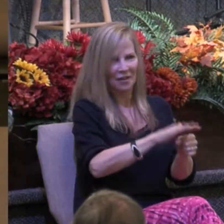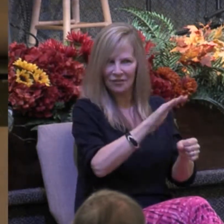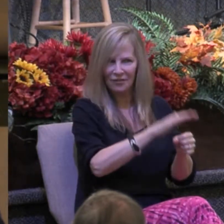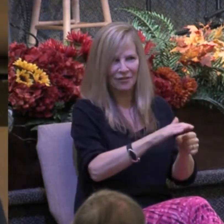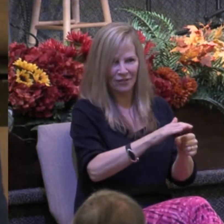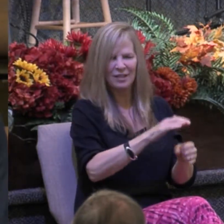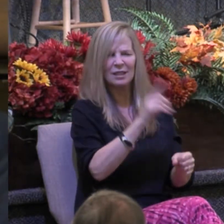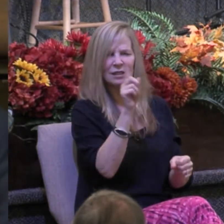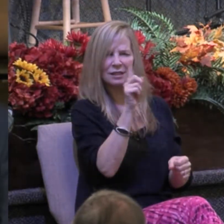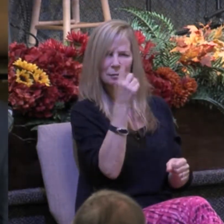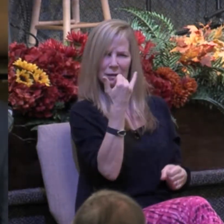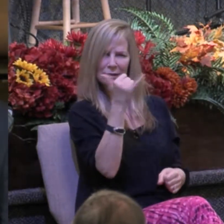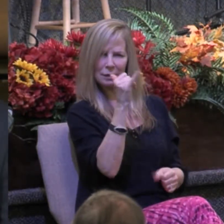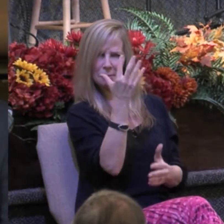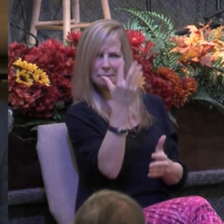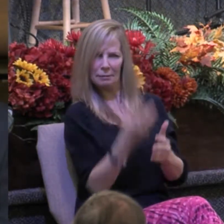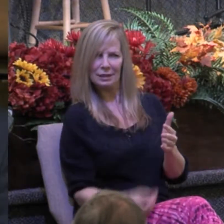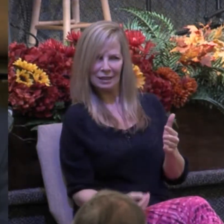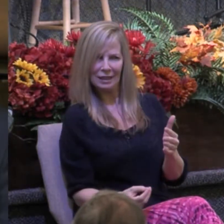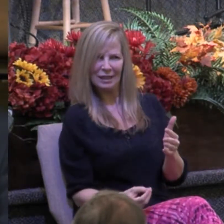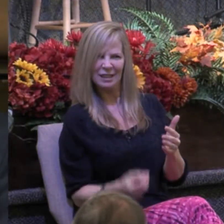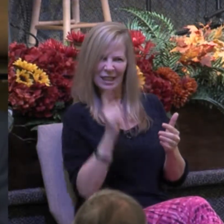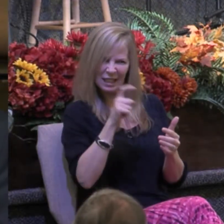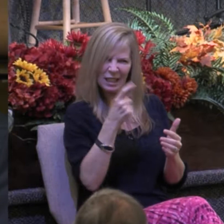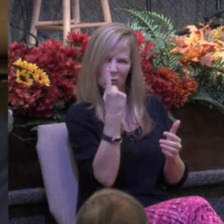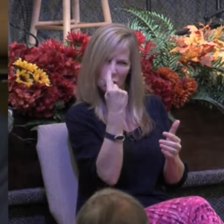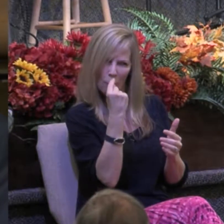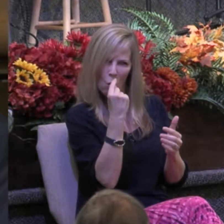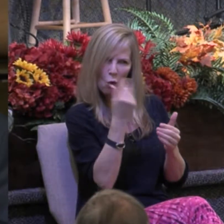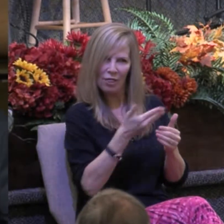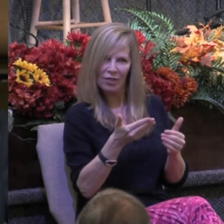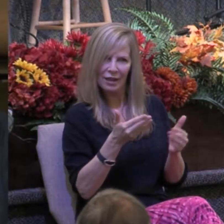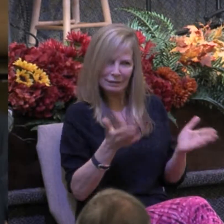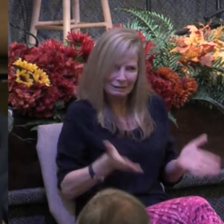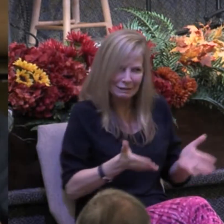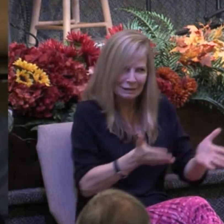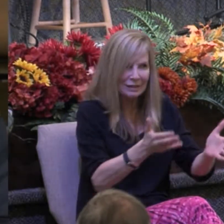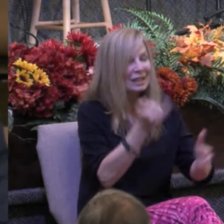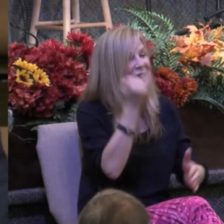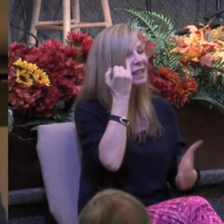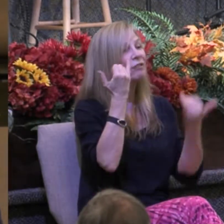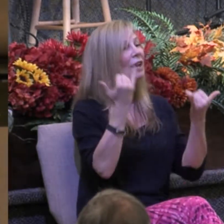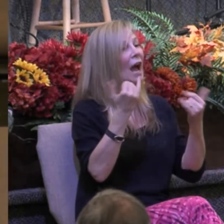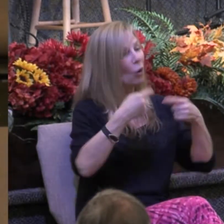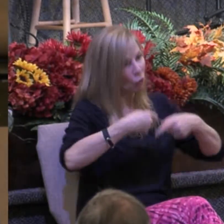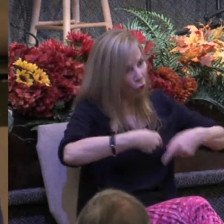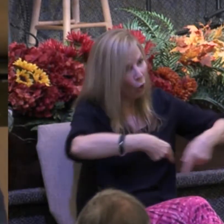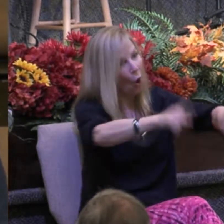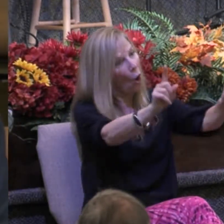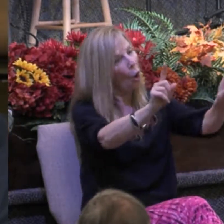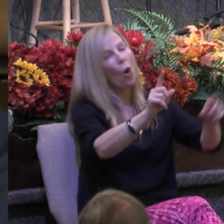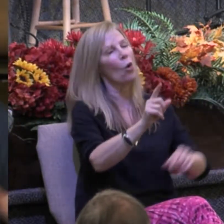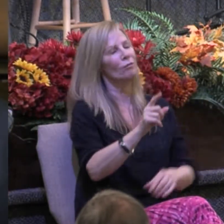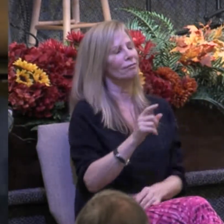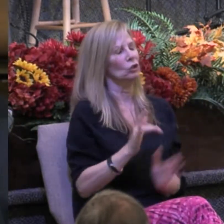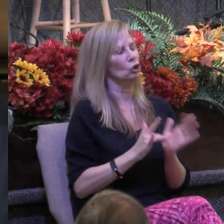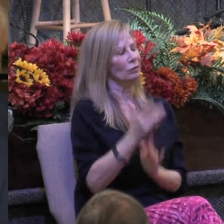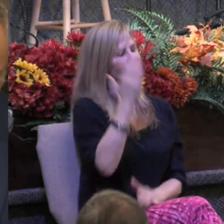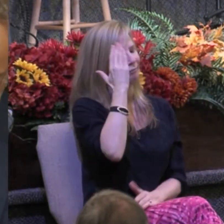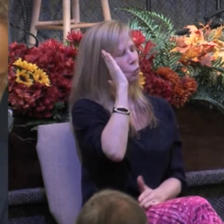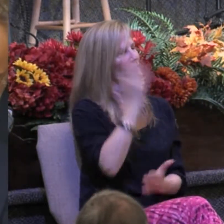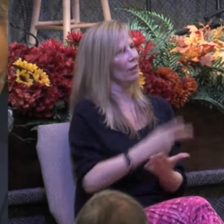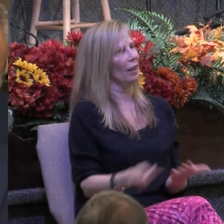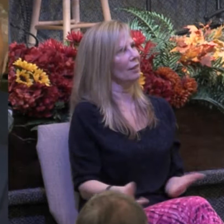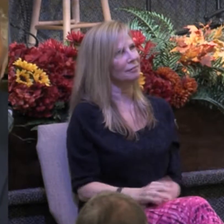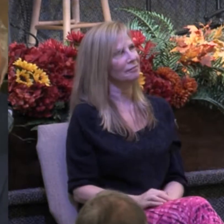Something was still missing in their preparation to be his witnesses. If they were sent out now, the Lord knew that they would have failed